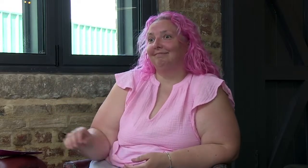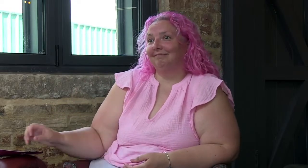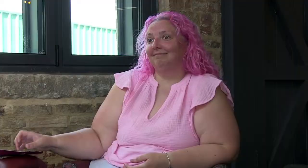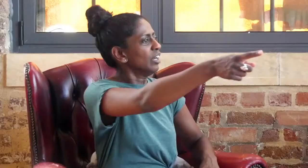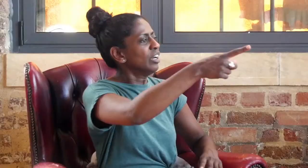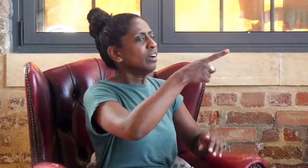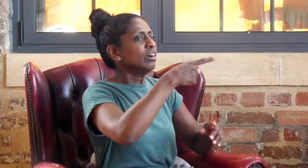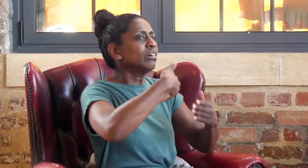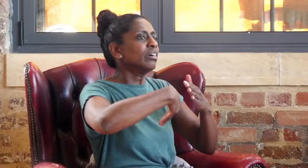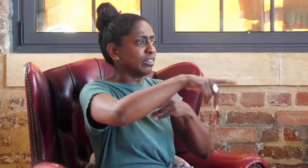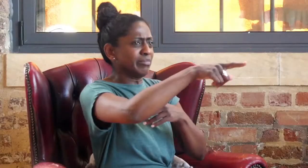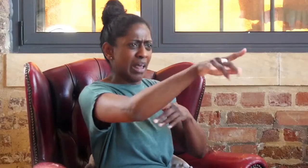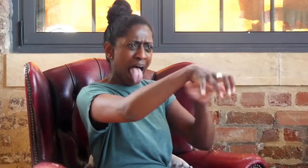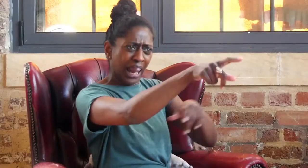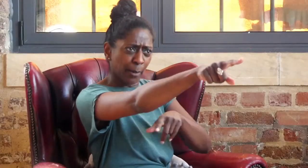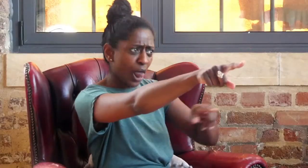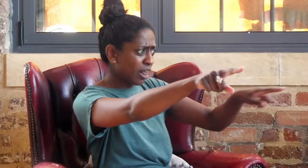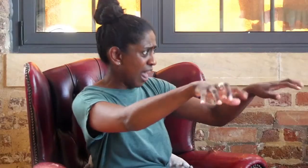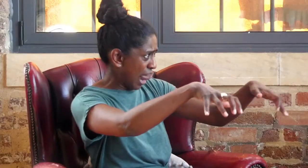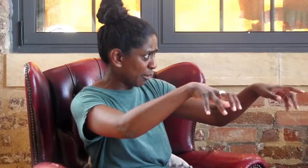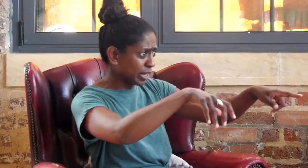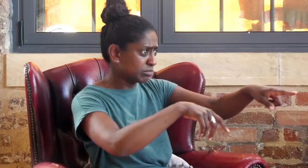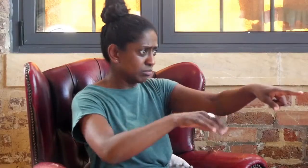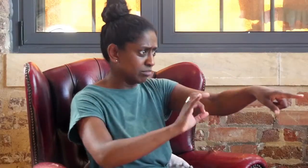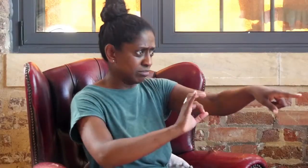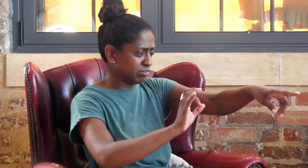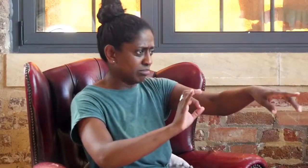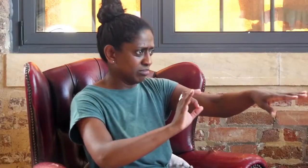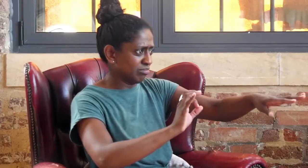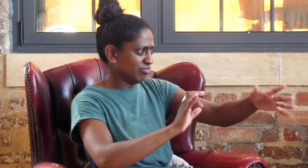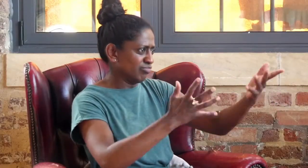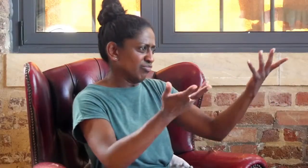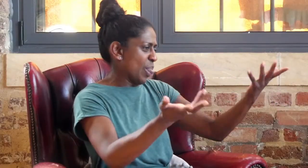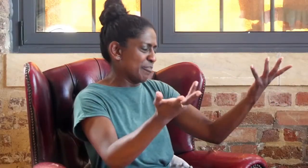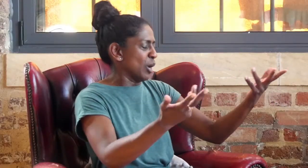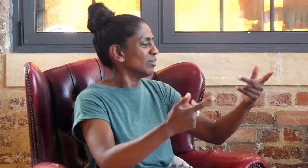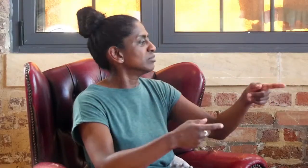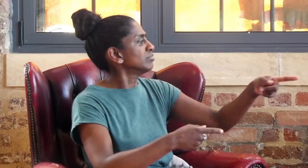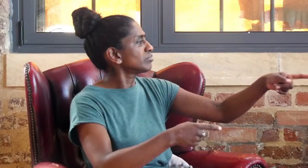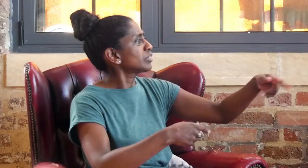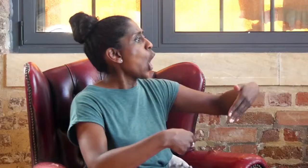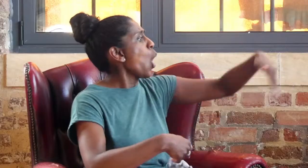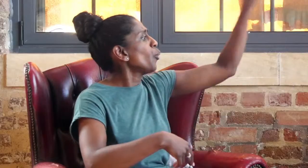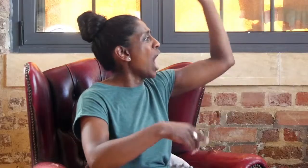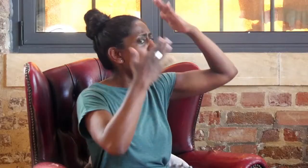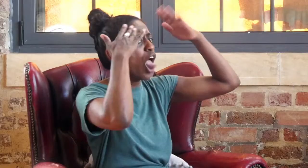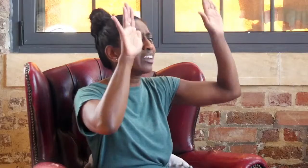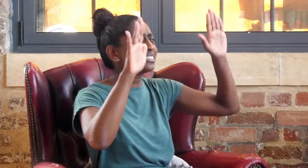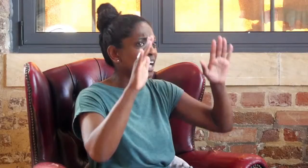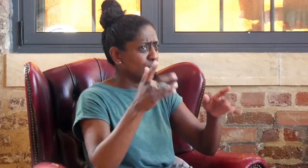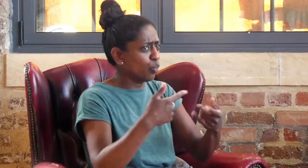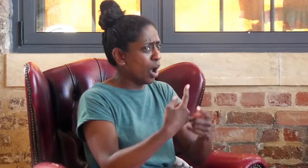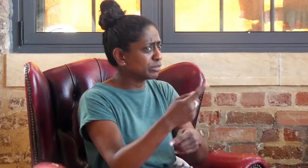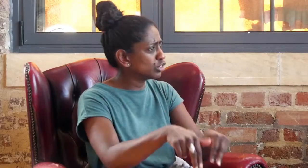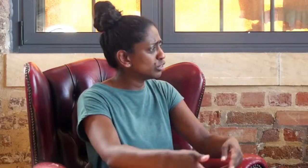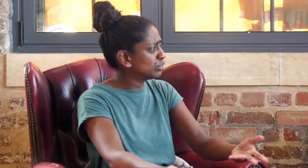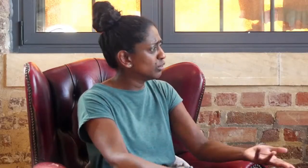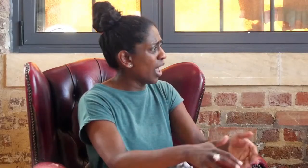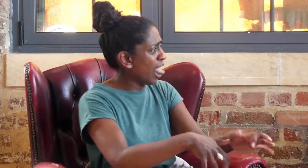Oh, definitely. So we've said animals. Not at the moment. You don't have. So yeah, like if you